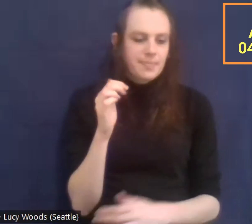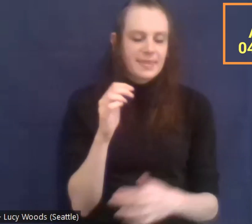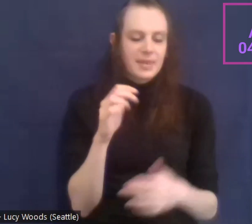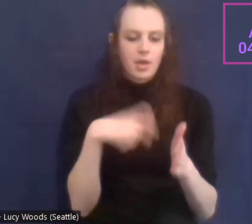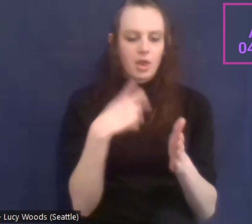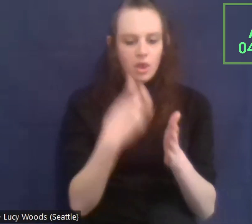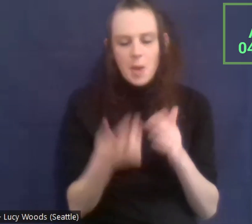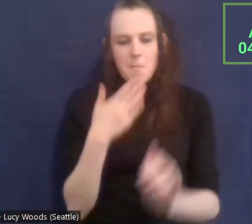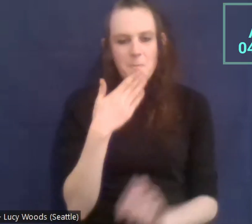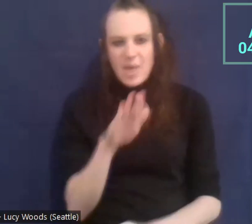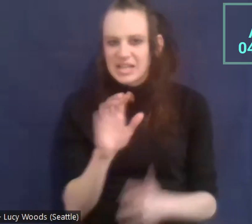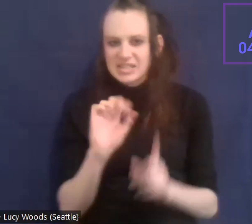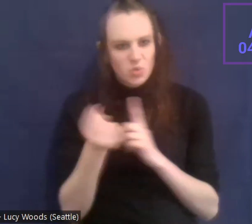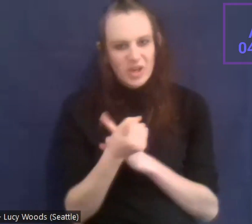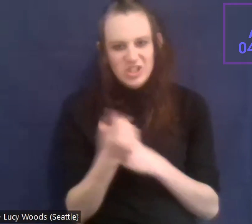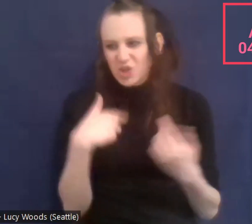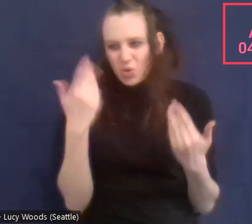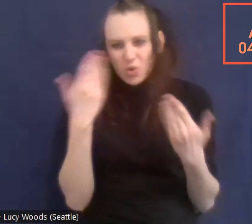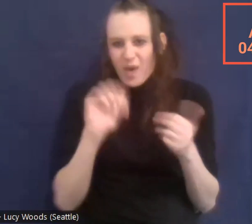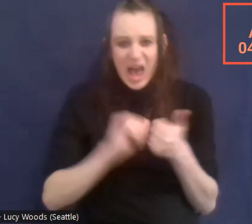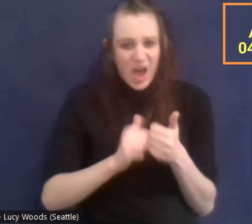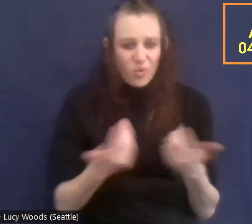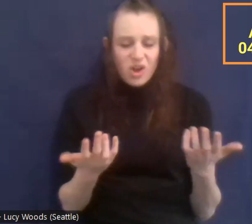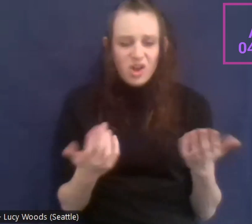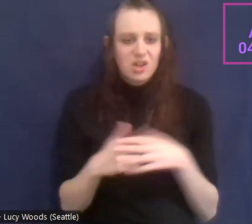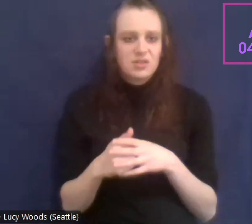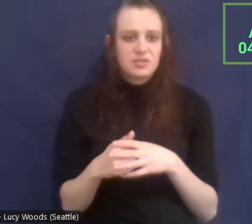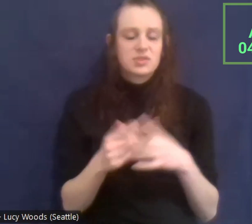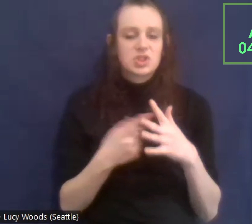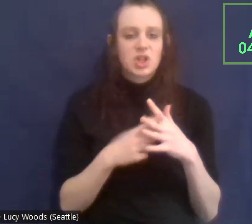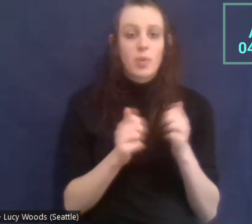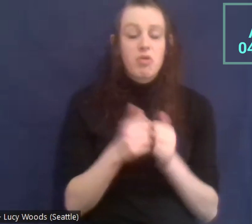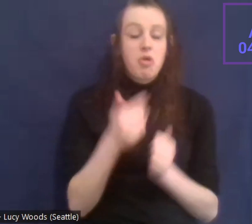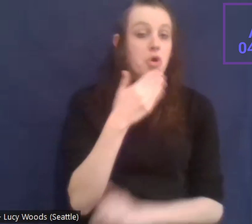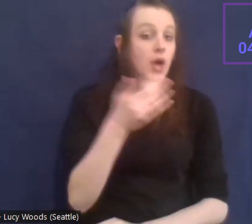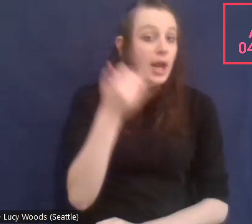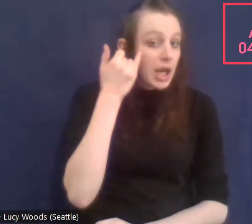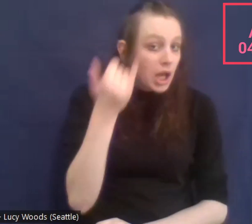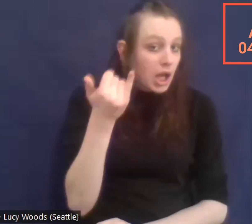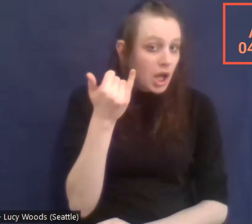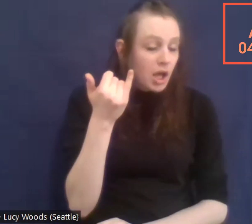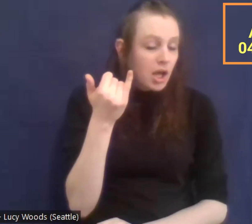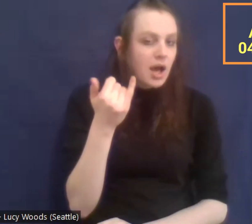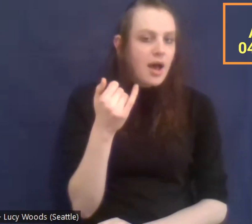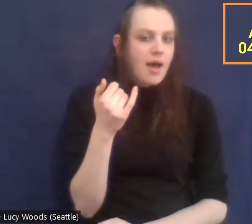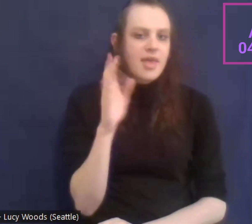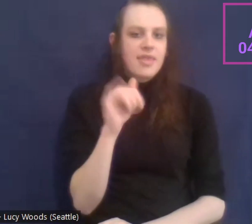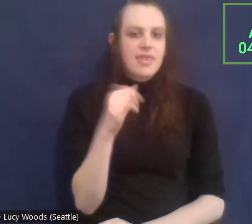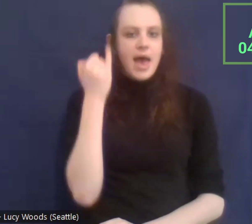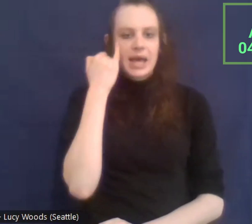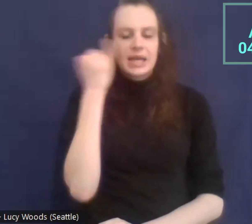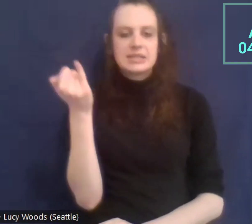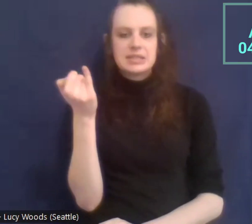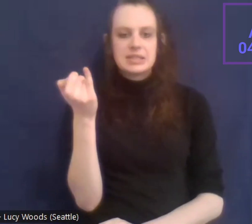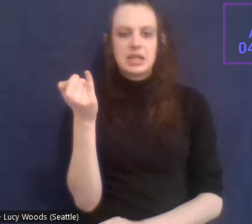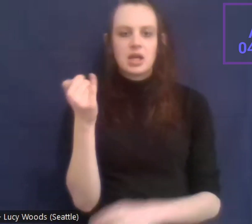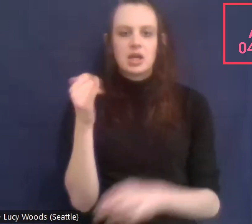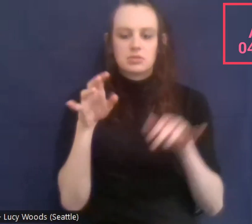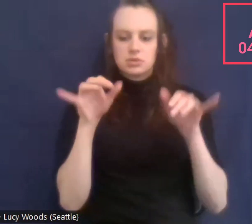how I get there. Um, it'll start with a good idea, and then I can't shake the idea.